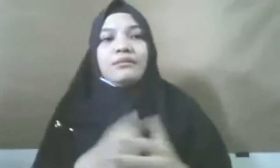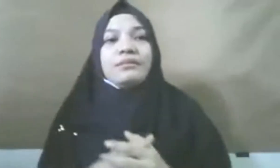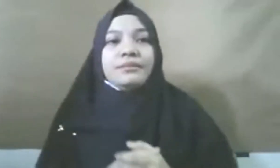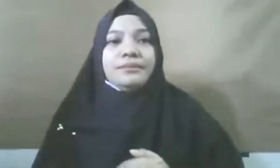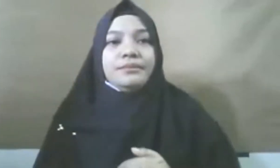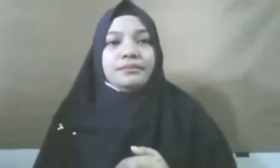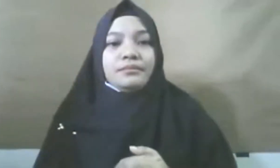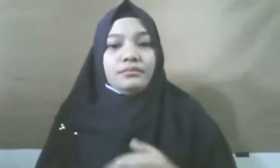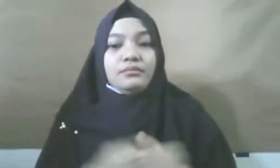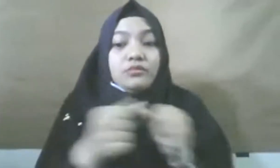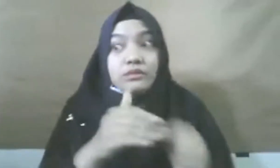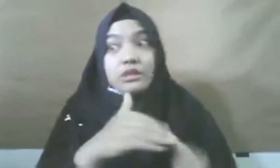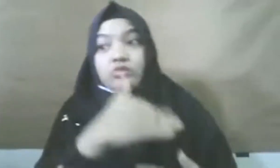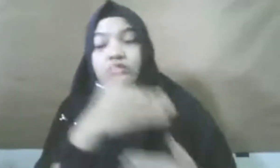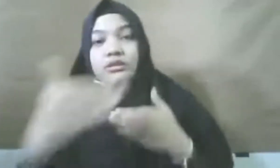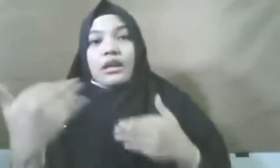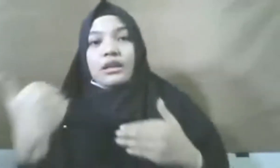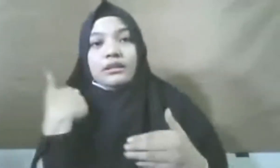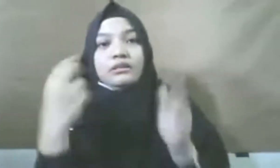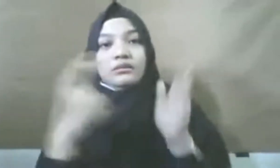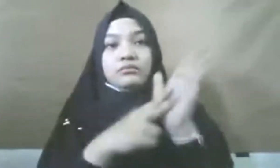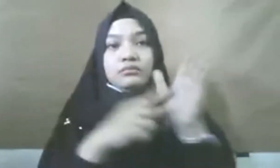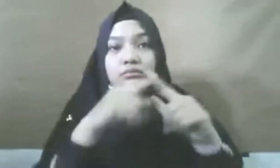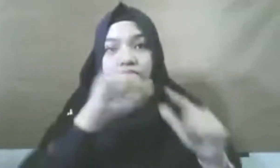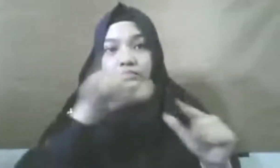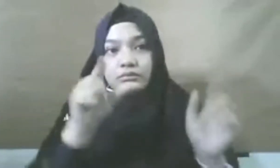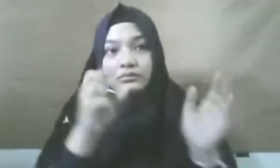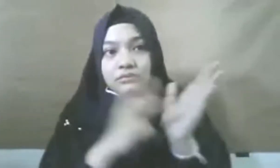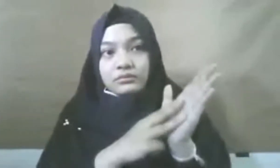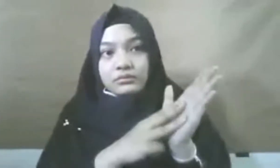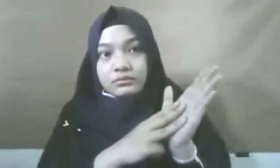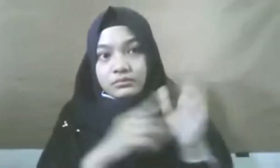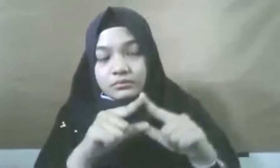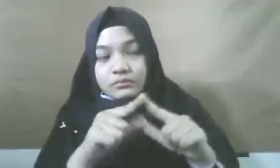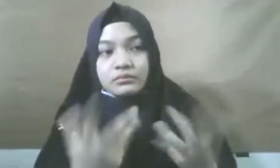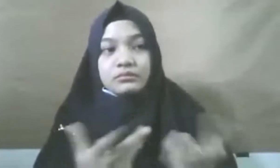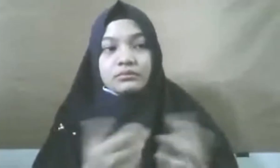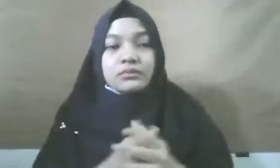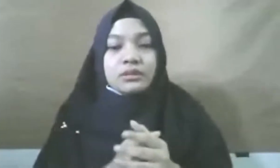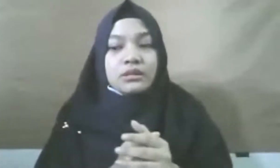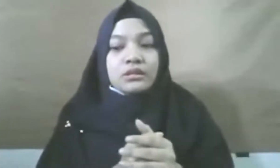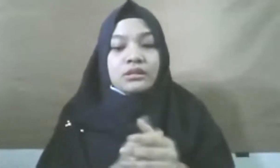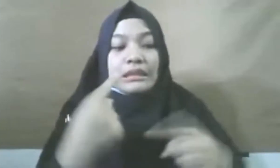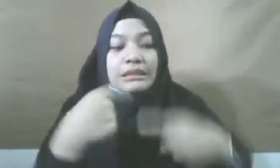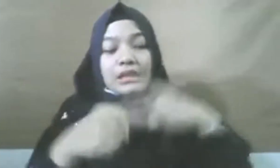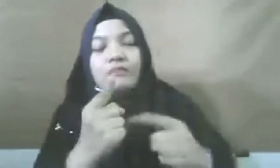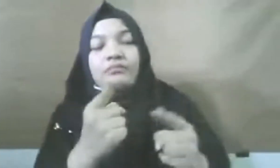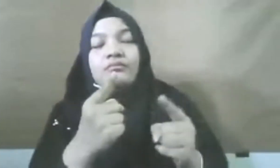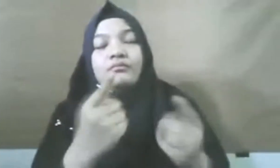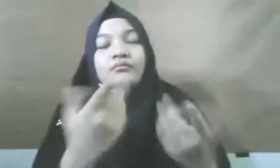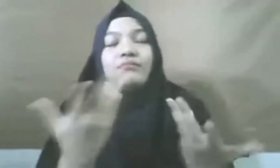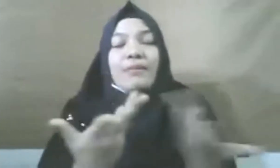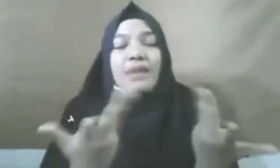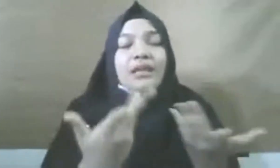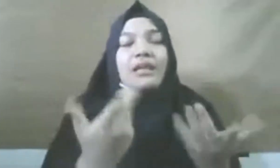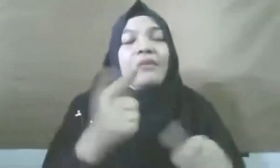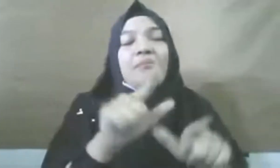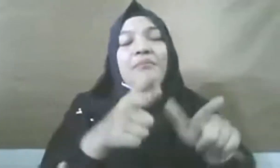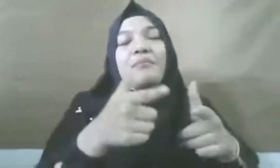the language, the translation to local language. Do you want to comment on that?